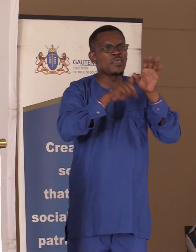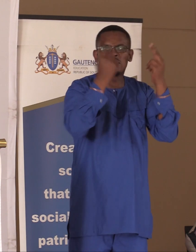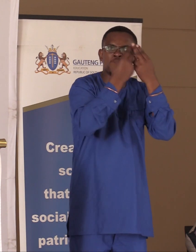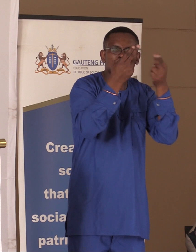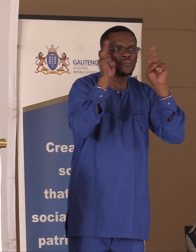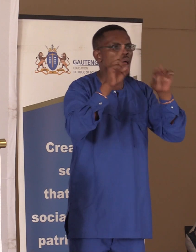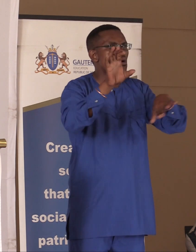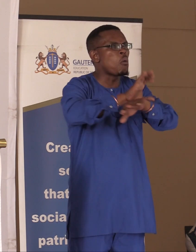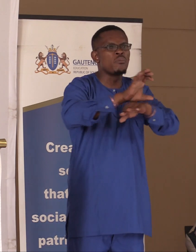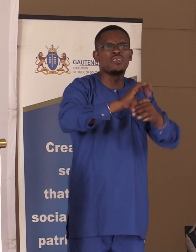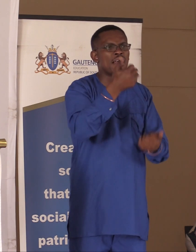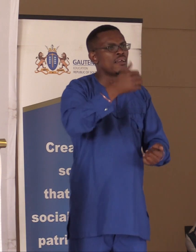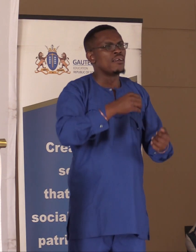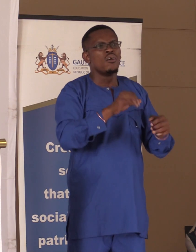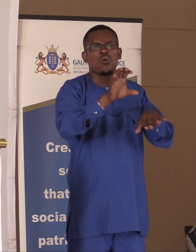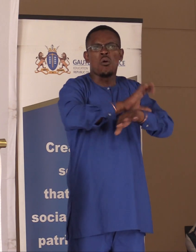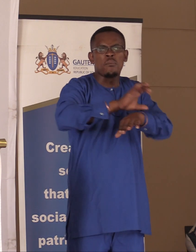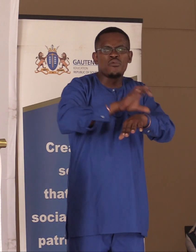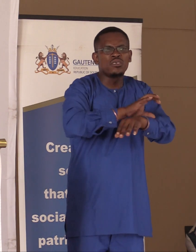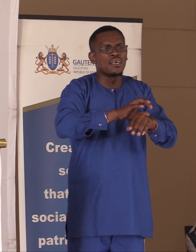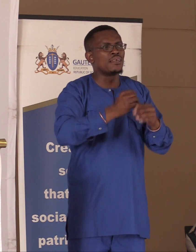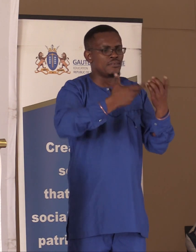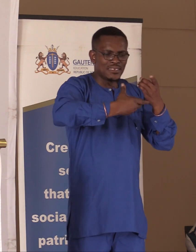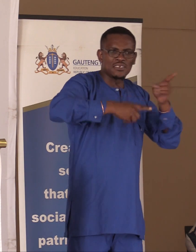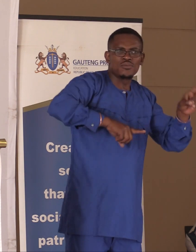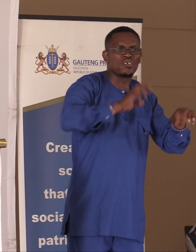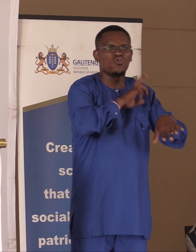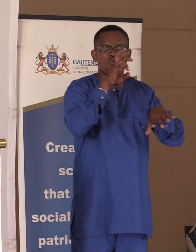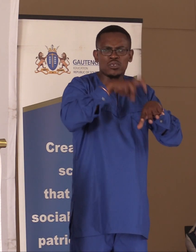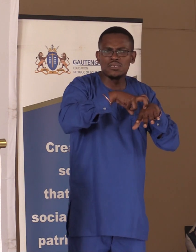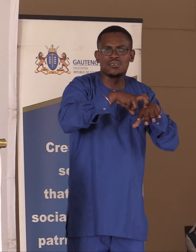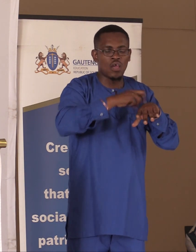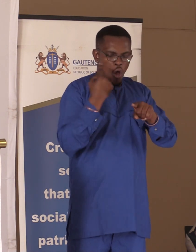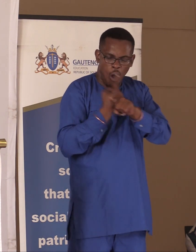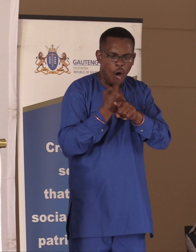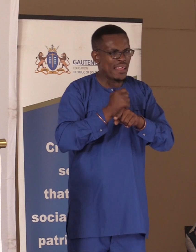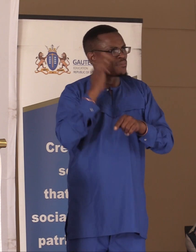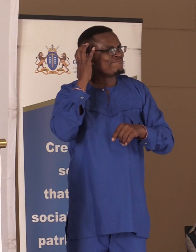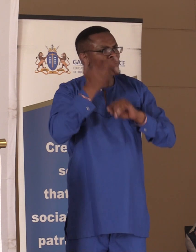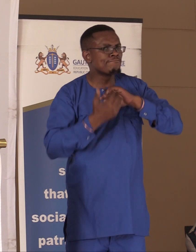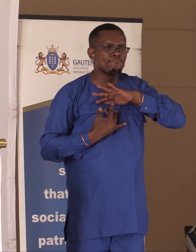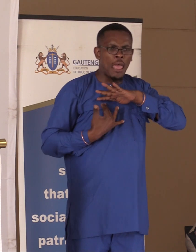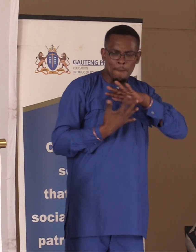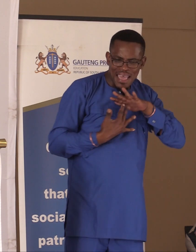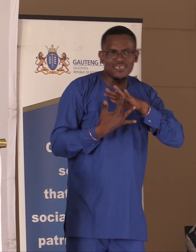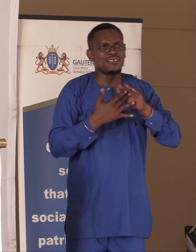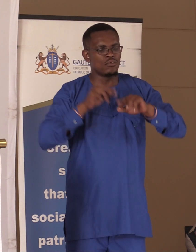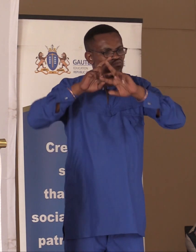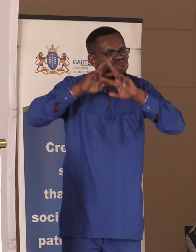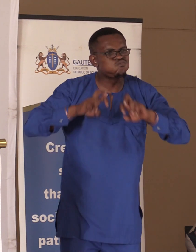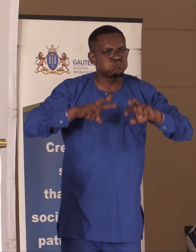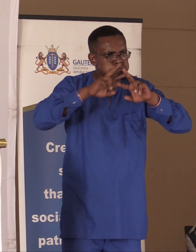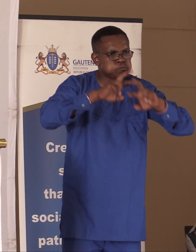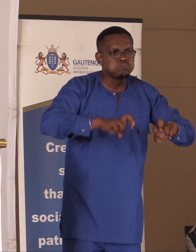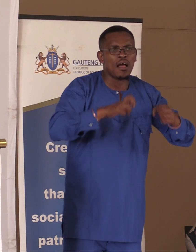science. Without a degree in computer science. So be curious. Be curious. Look